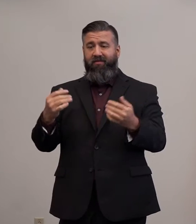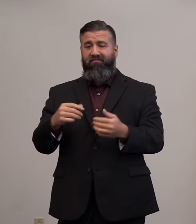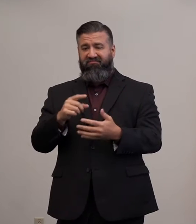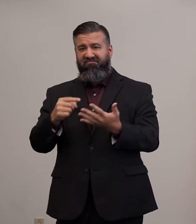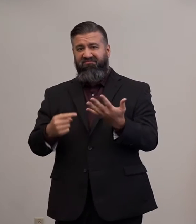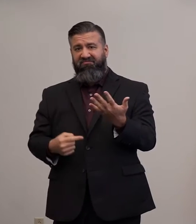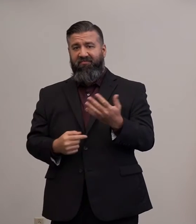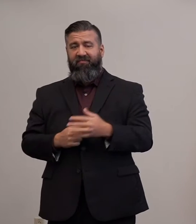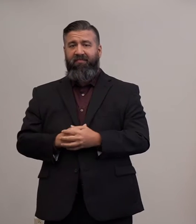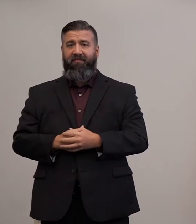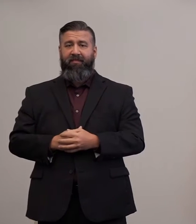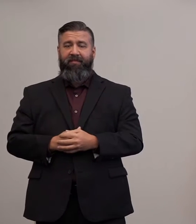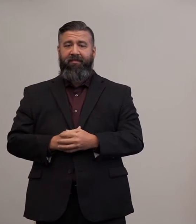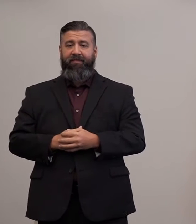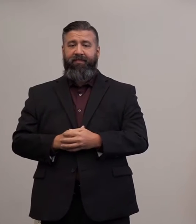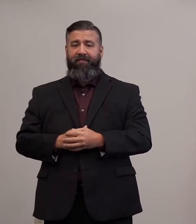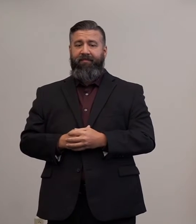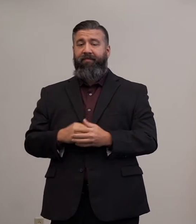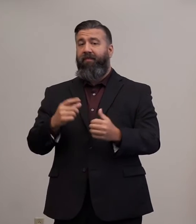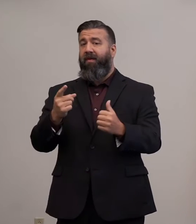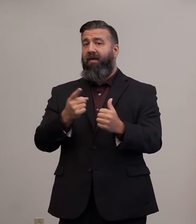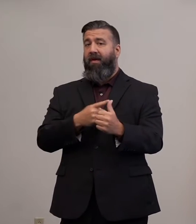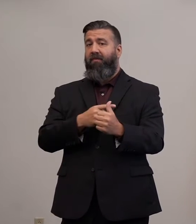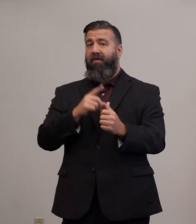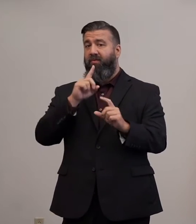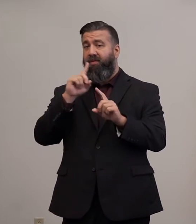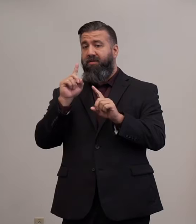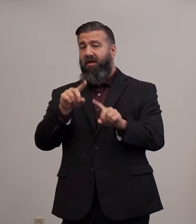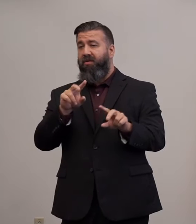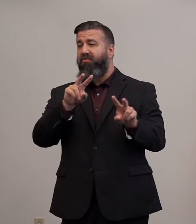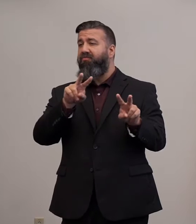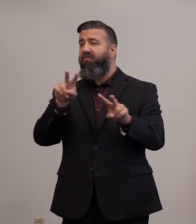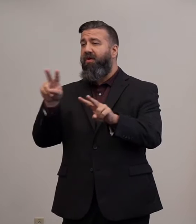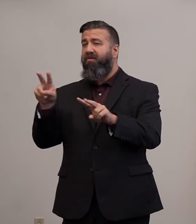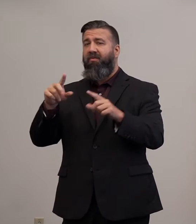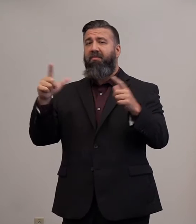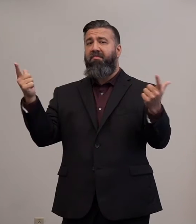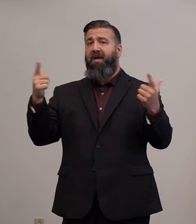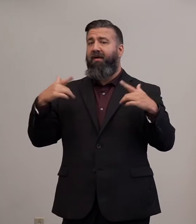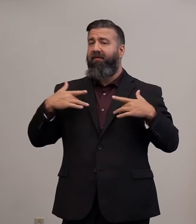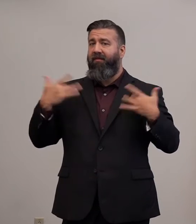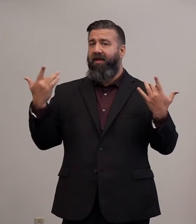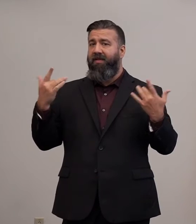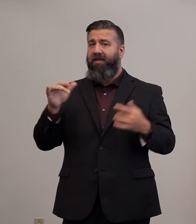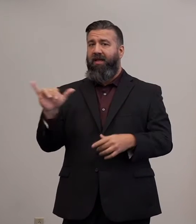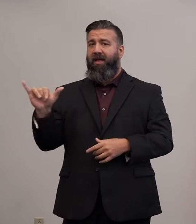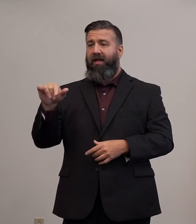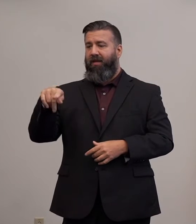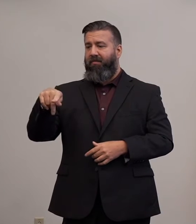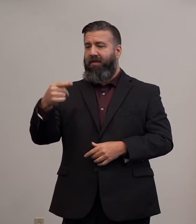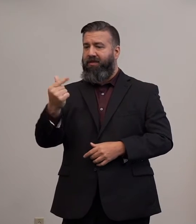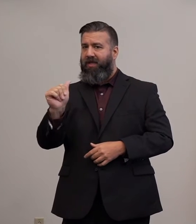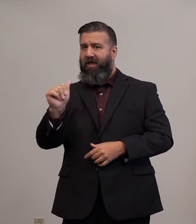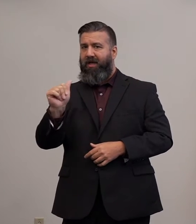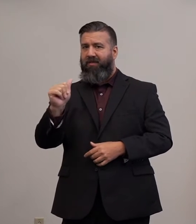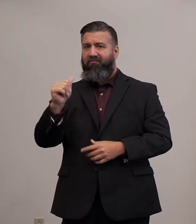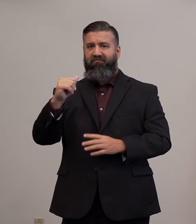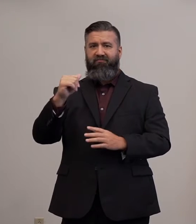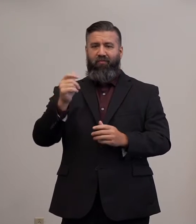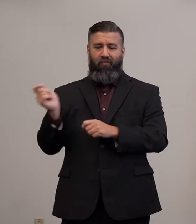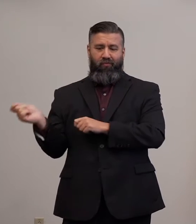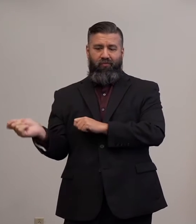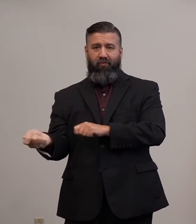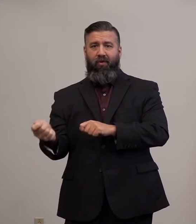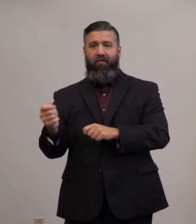April in Afton. And our first responders watch over large-scale events like the PGA Champs Tour that